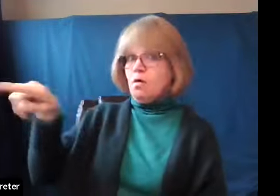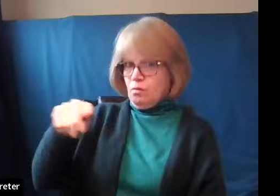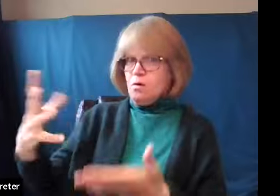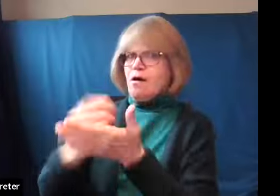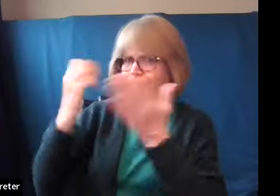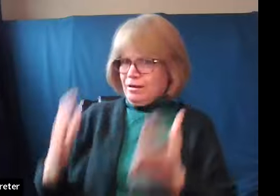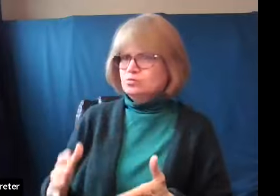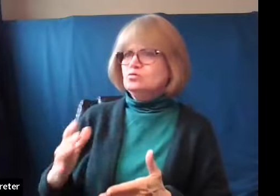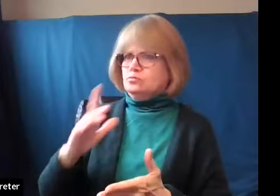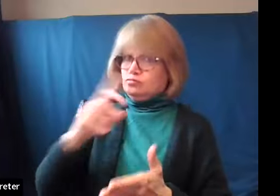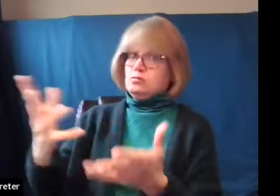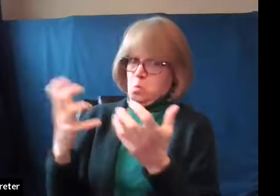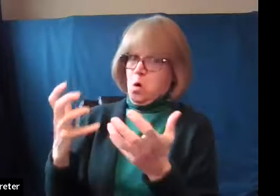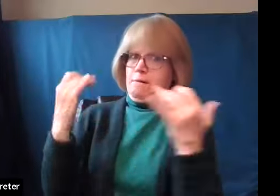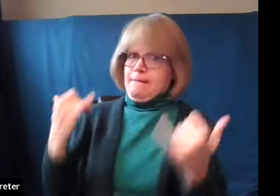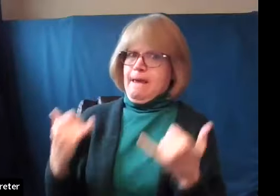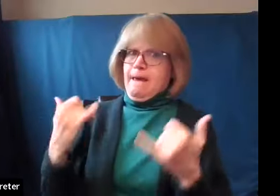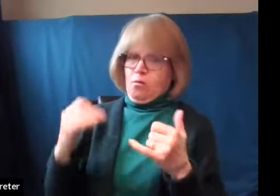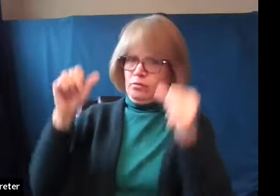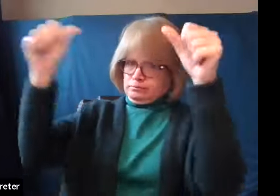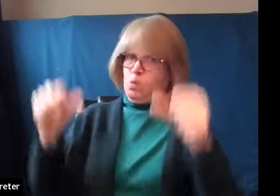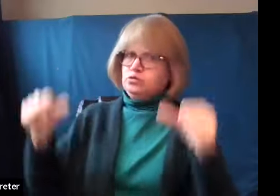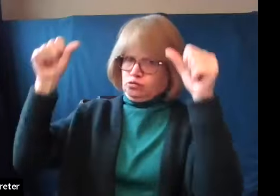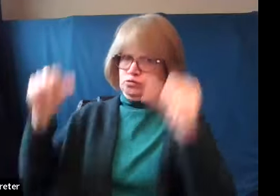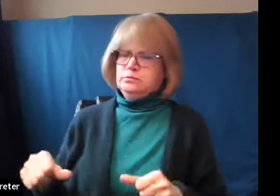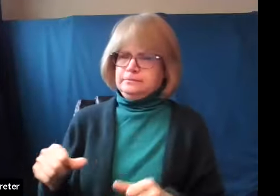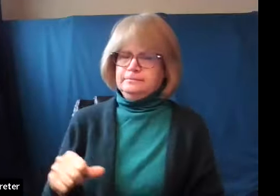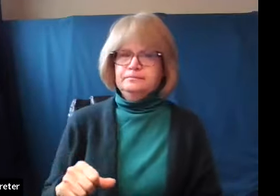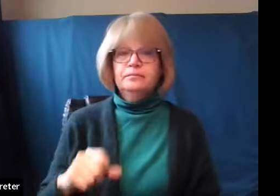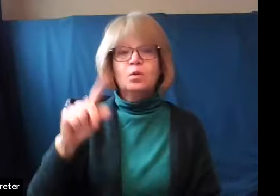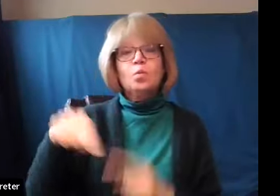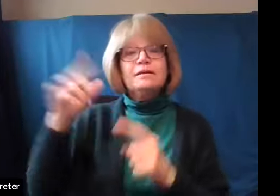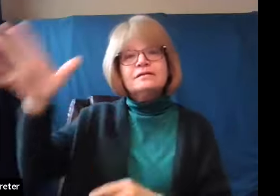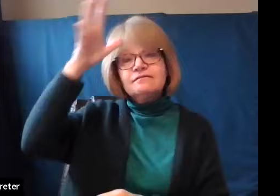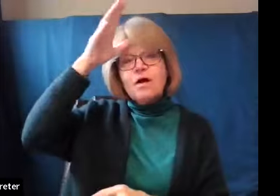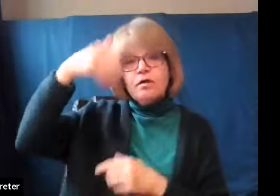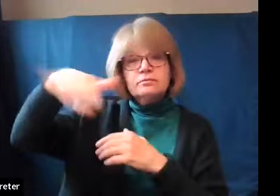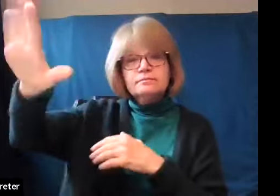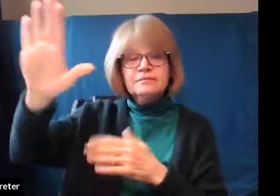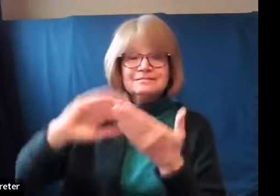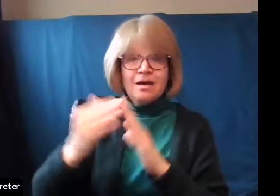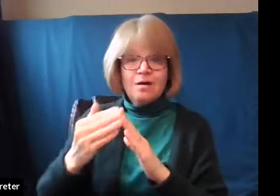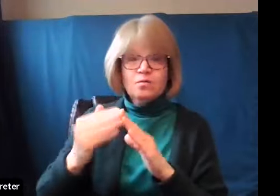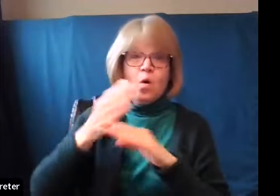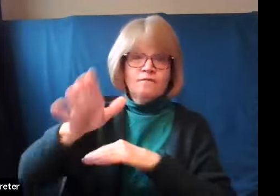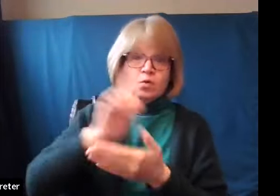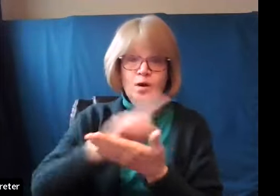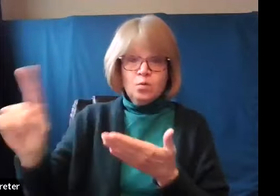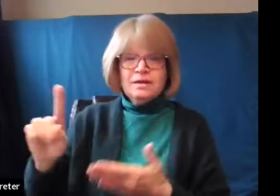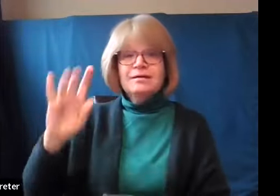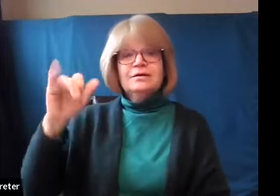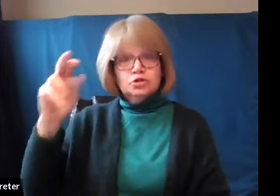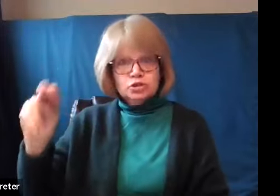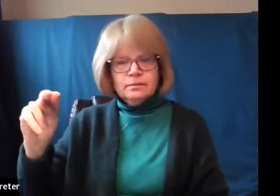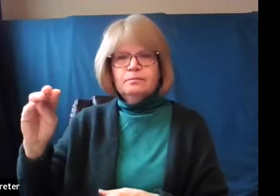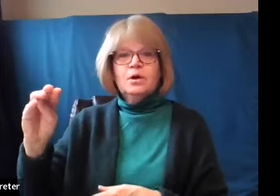collectors nowadays, Billy footnoted. Whenever father was out of town for more than a week, Jim would have an assortment of